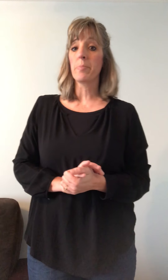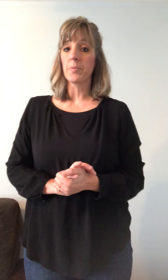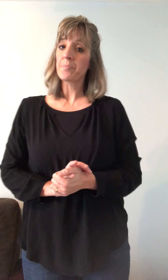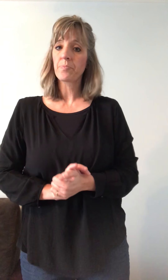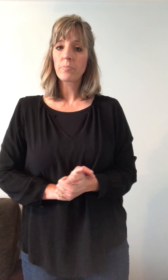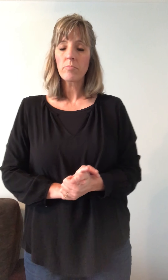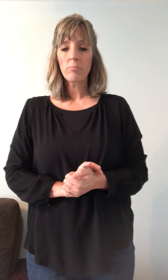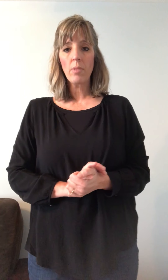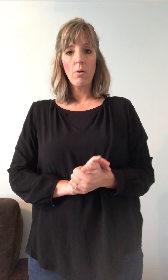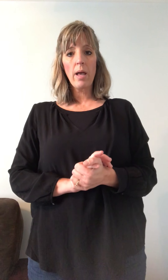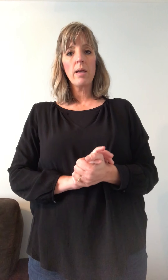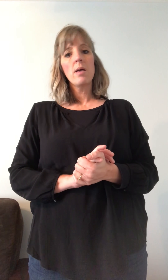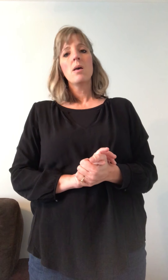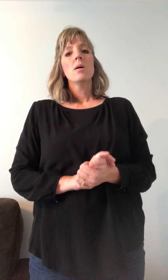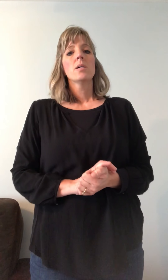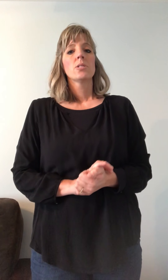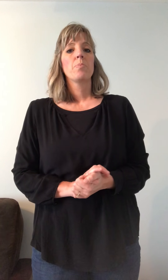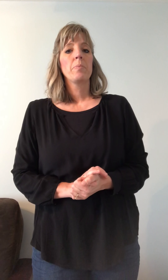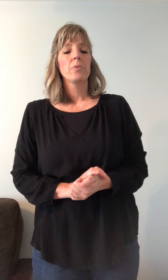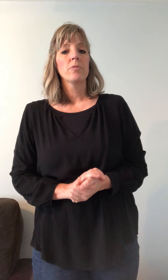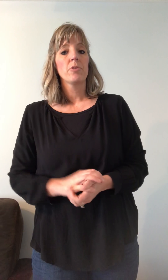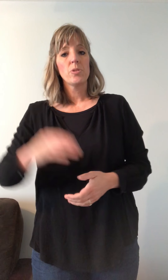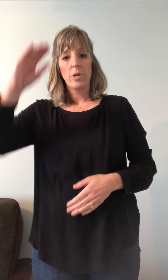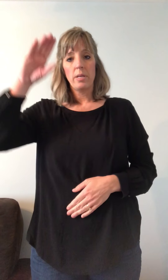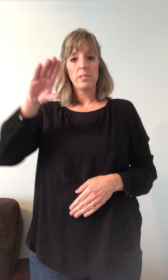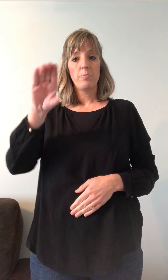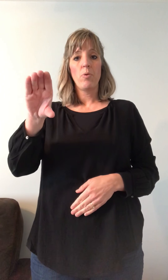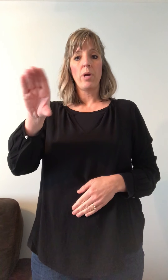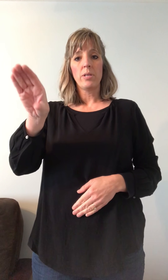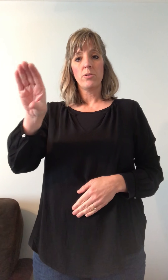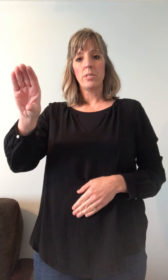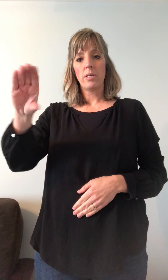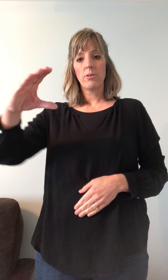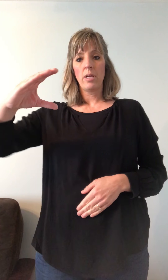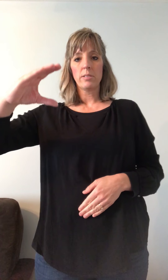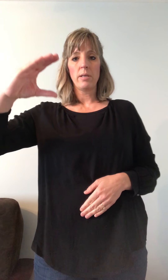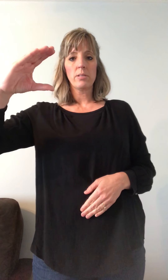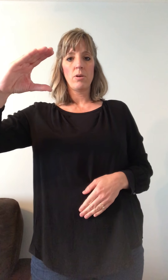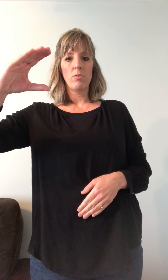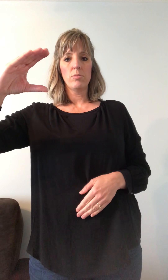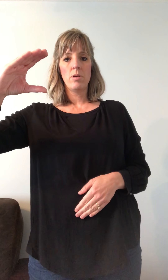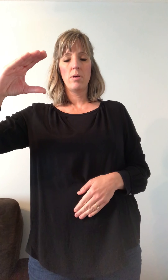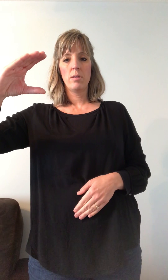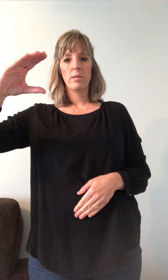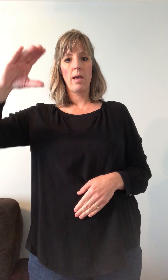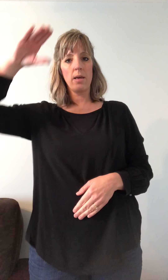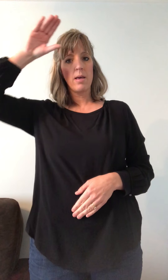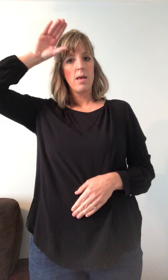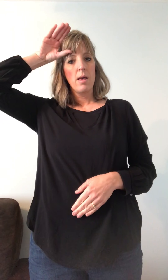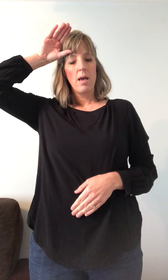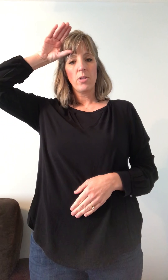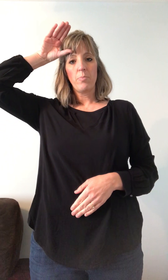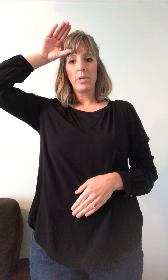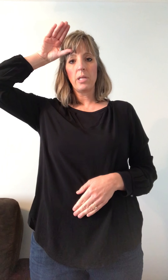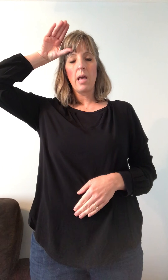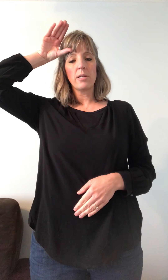people. Okay, so people, the first one is boy. So you take your hand like so, okay, and you put it at